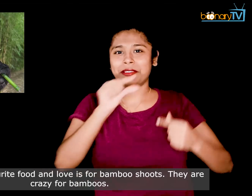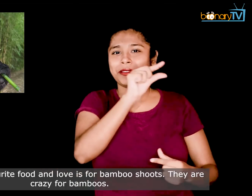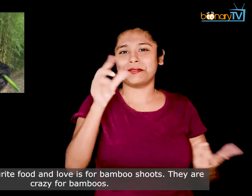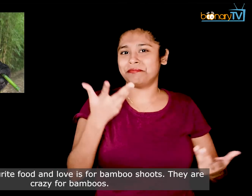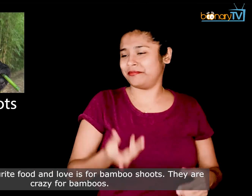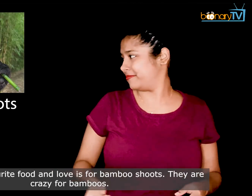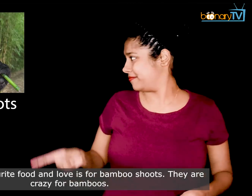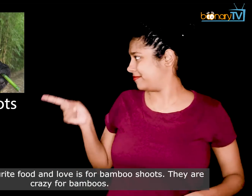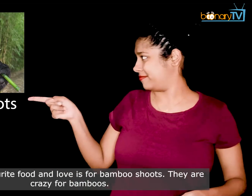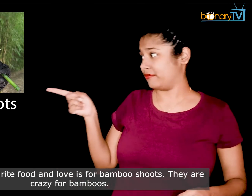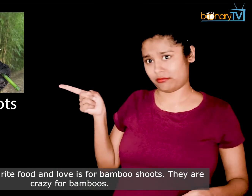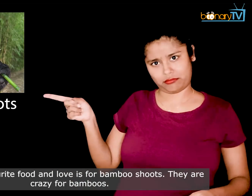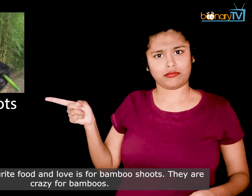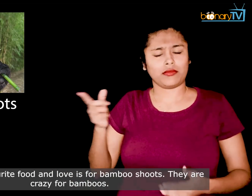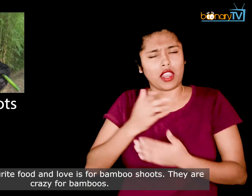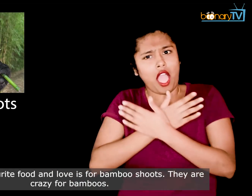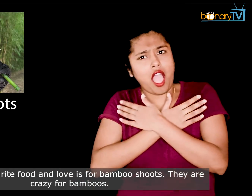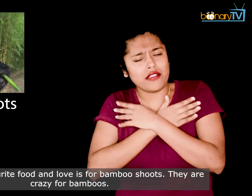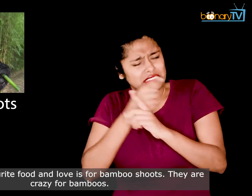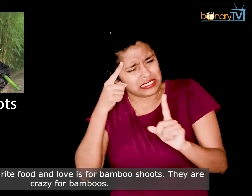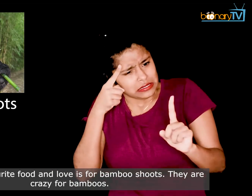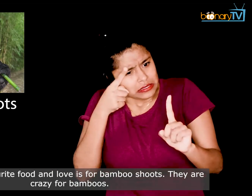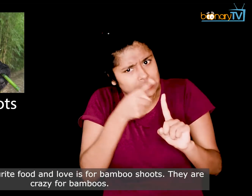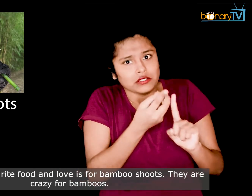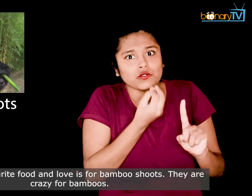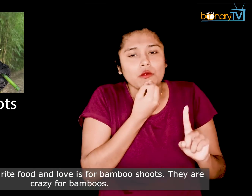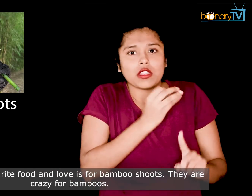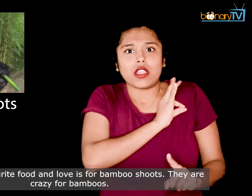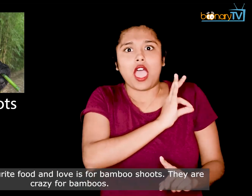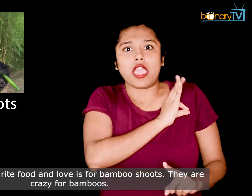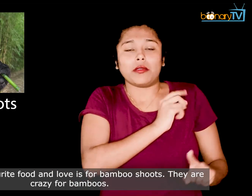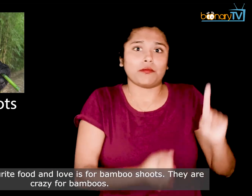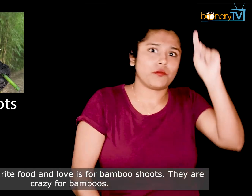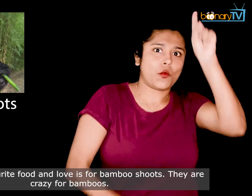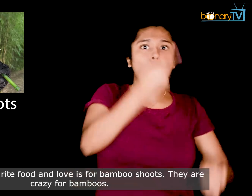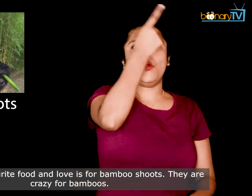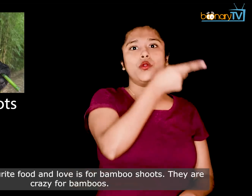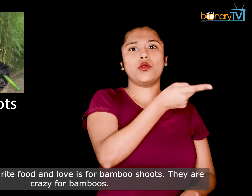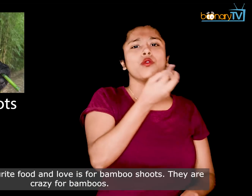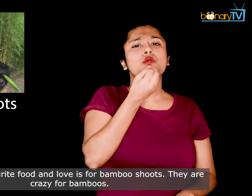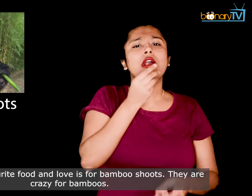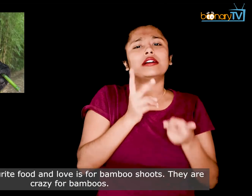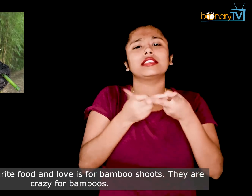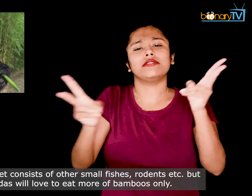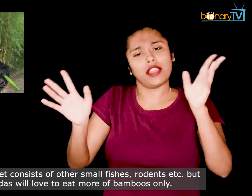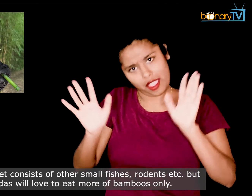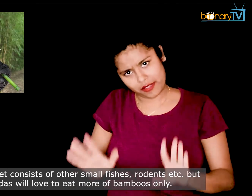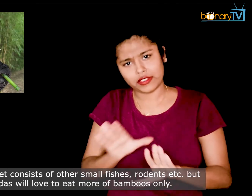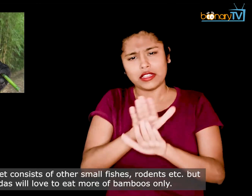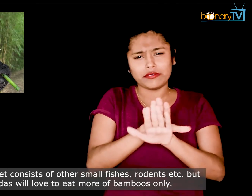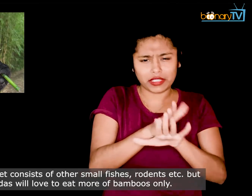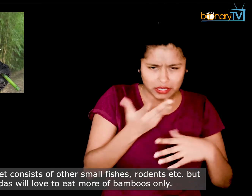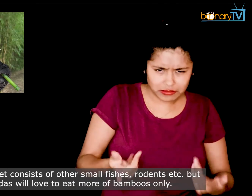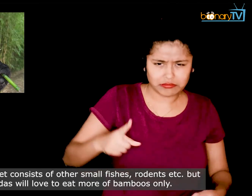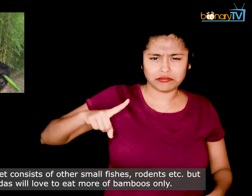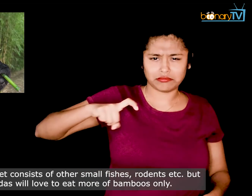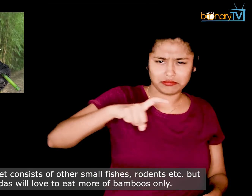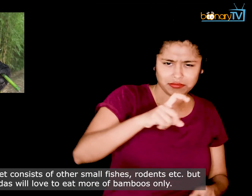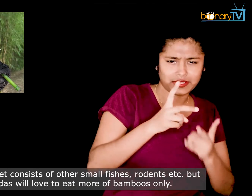bamboo shoots. They are crazy for bamboos. Even if their diet consists of other